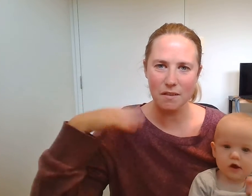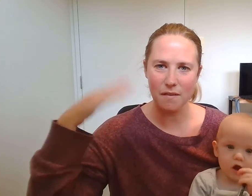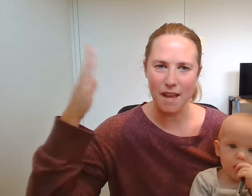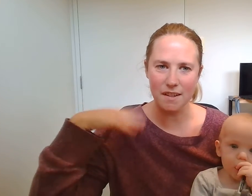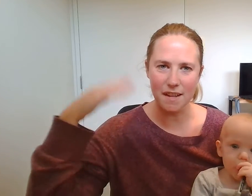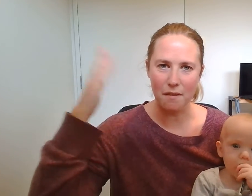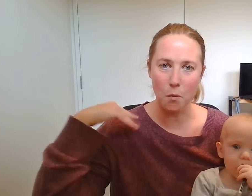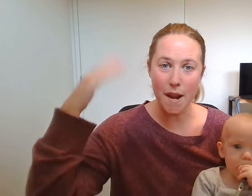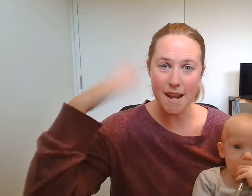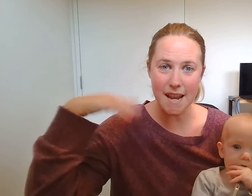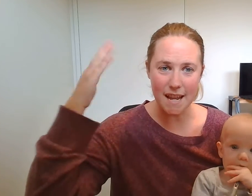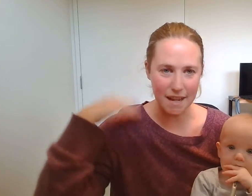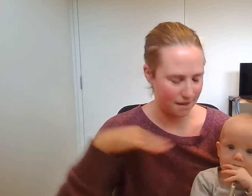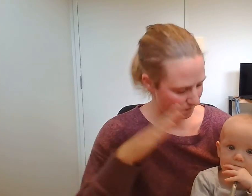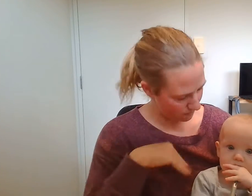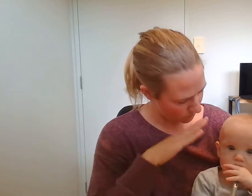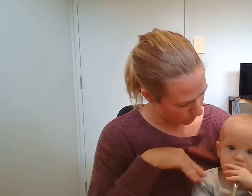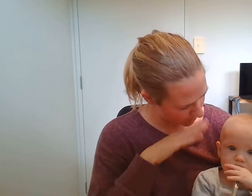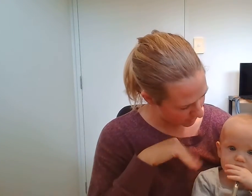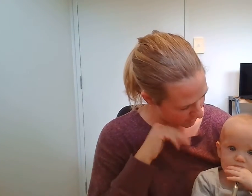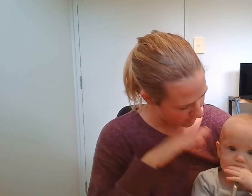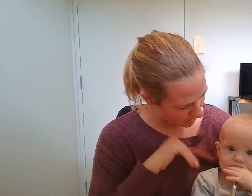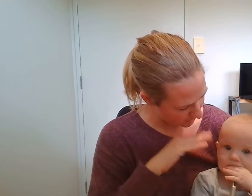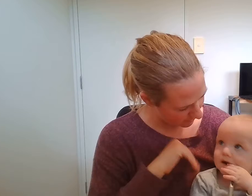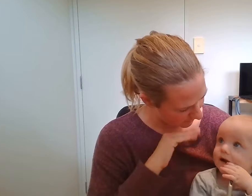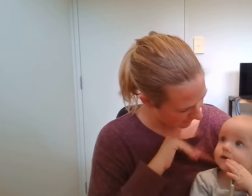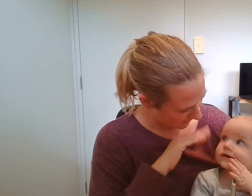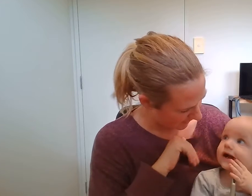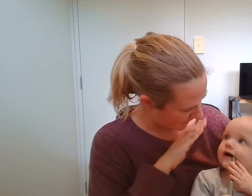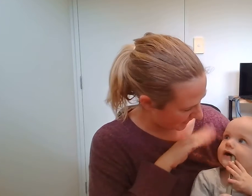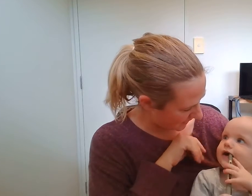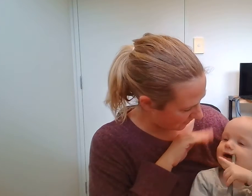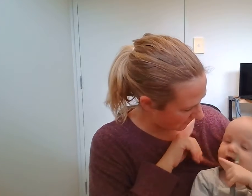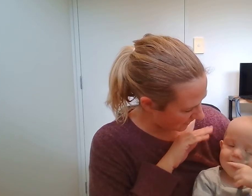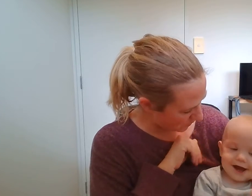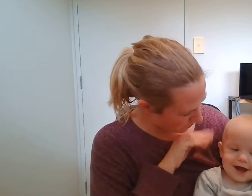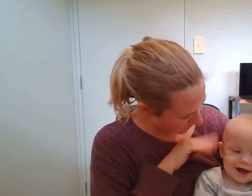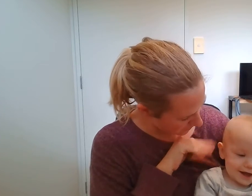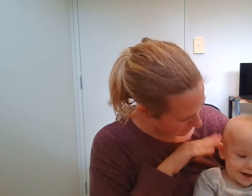of fan yourself. Windy. Windy. Is that creating some wind for you?